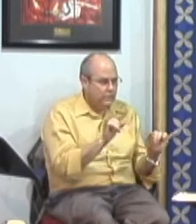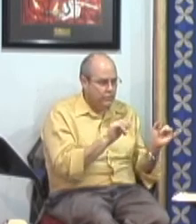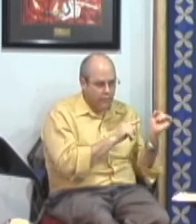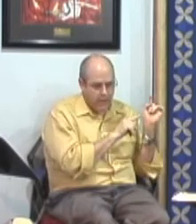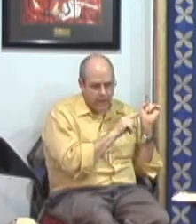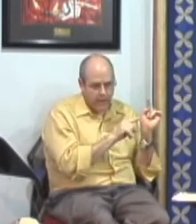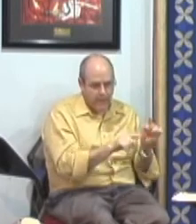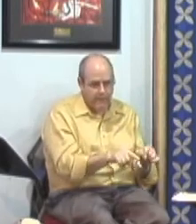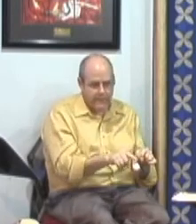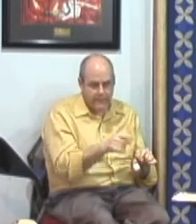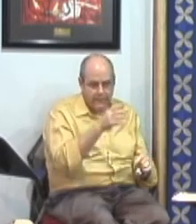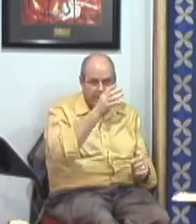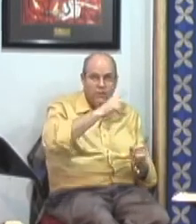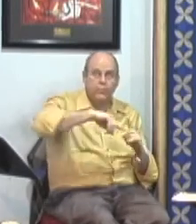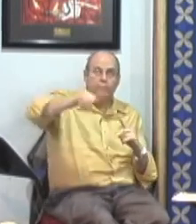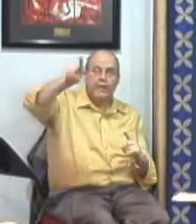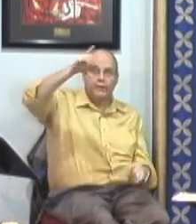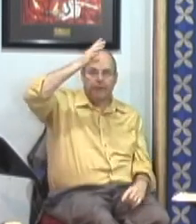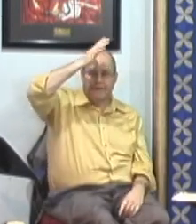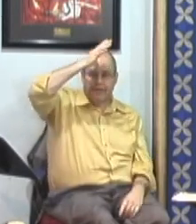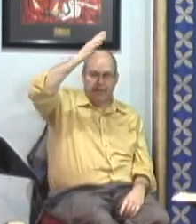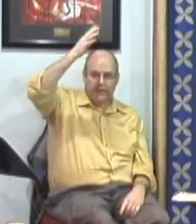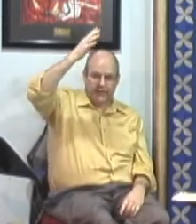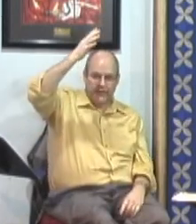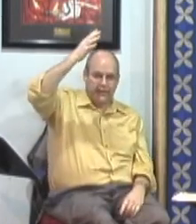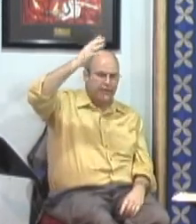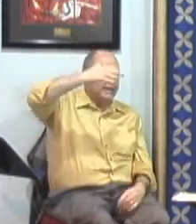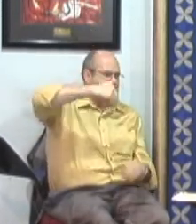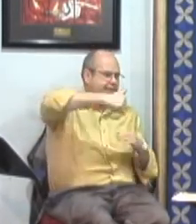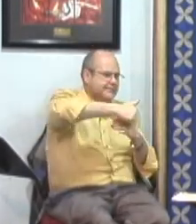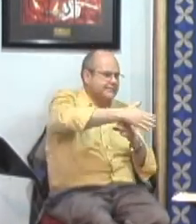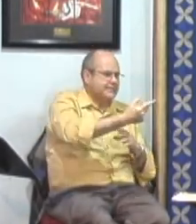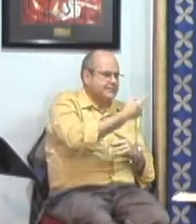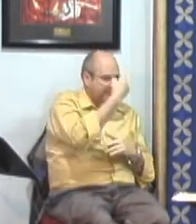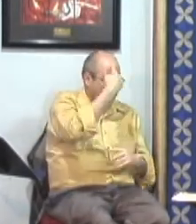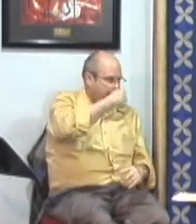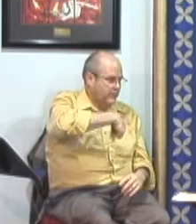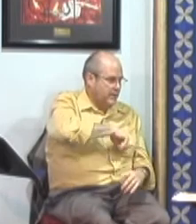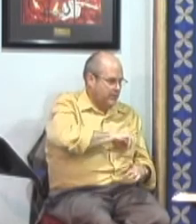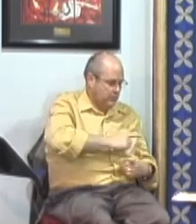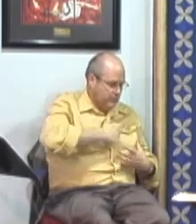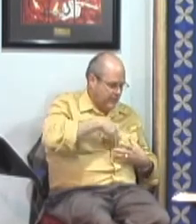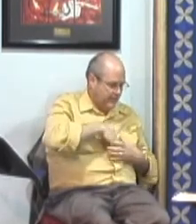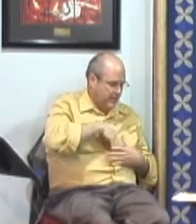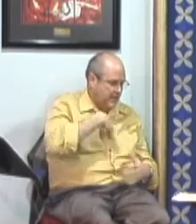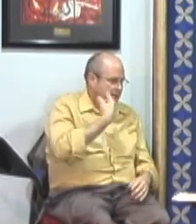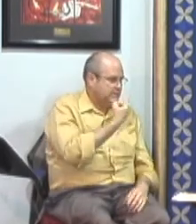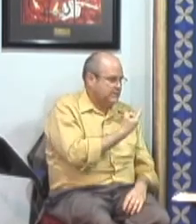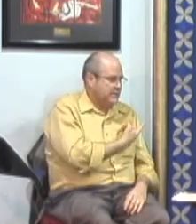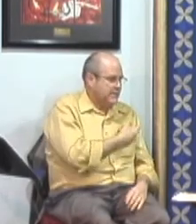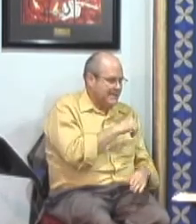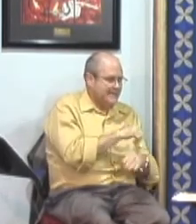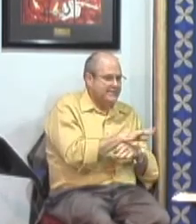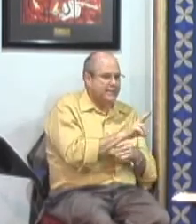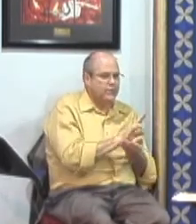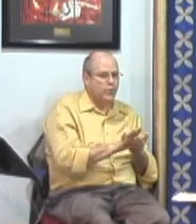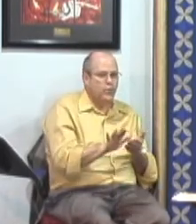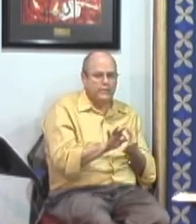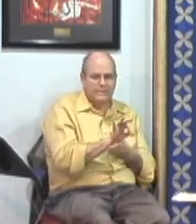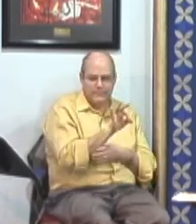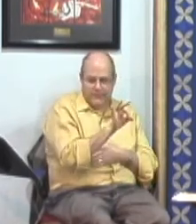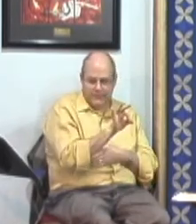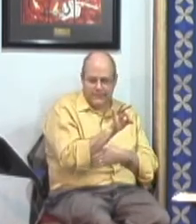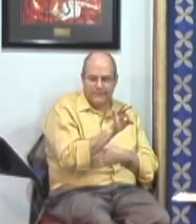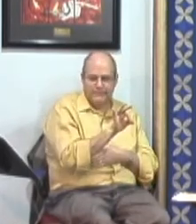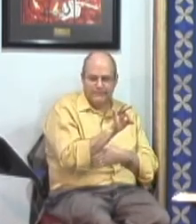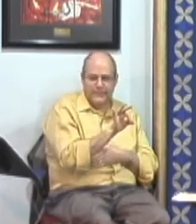to the Father, he sent something to dwell in us. What was that? He sent his Holy Spirit, the